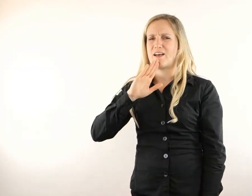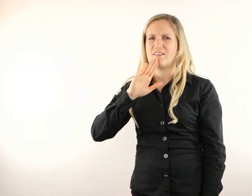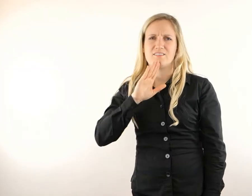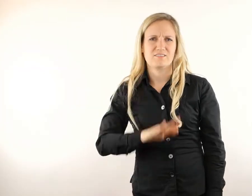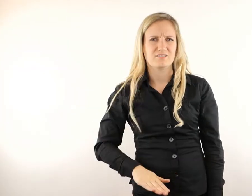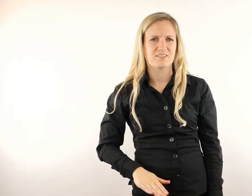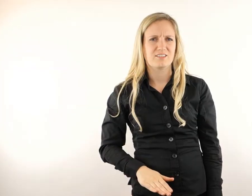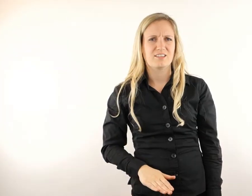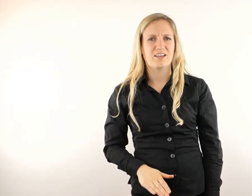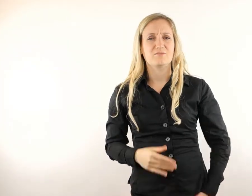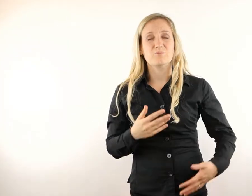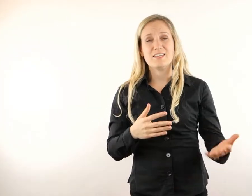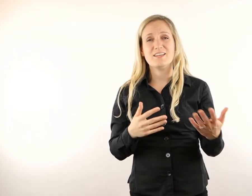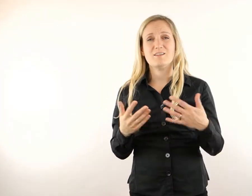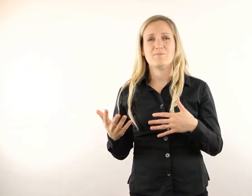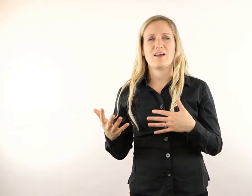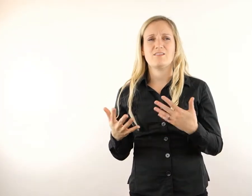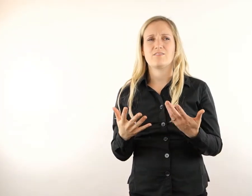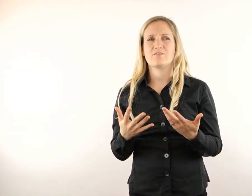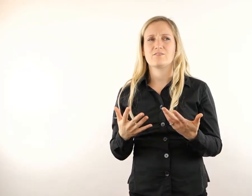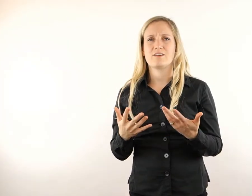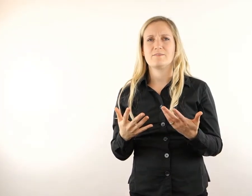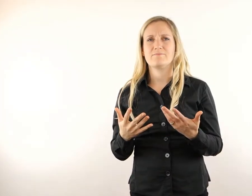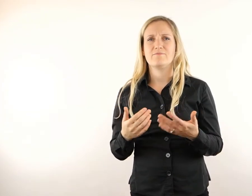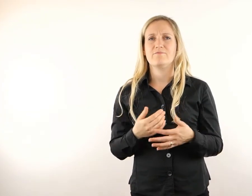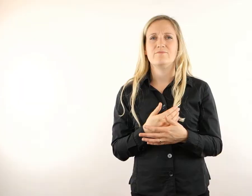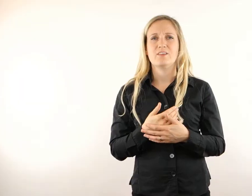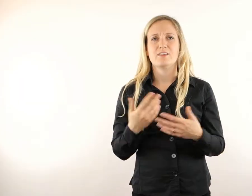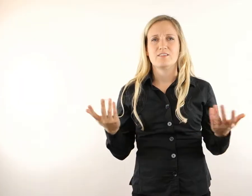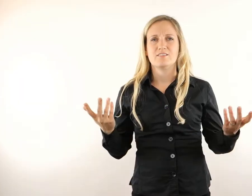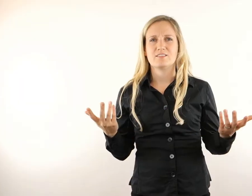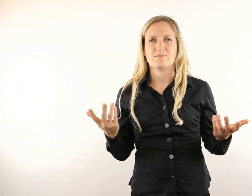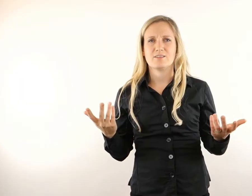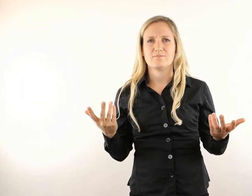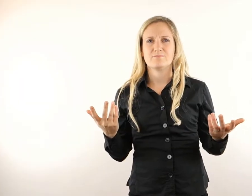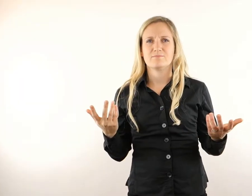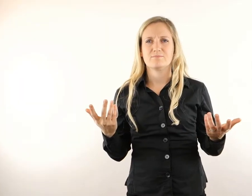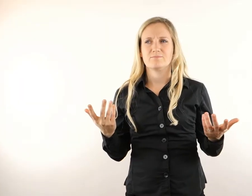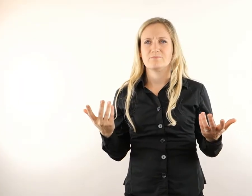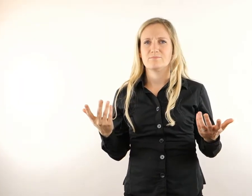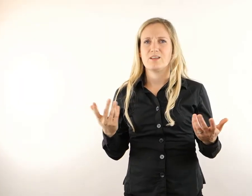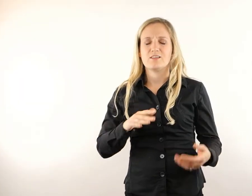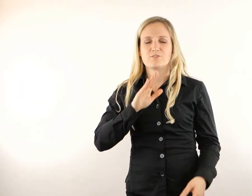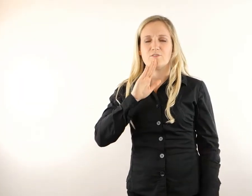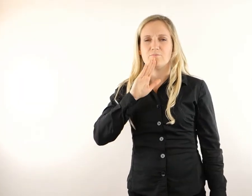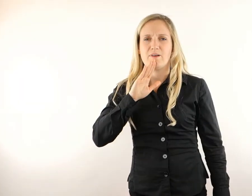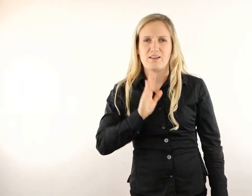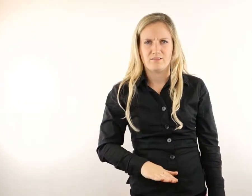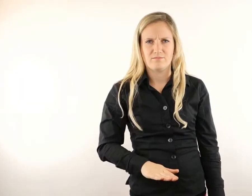bad. And wicked and bad are the same sign. So bad.